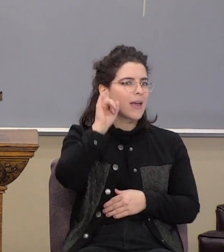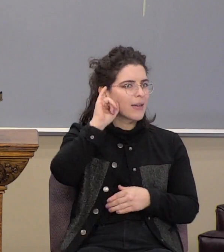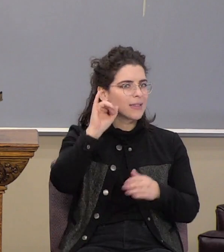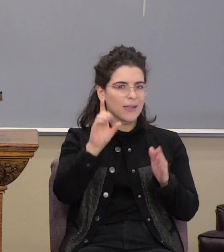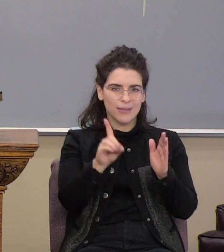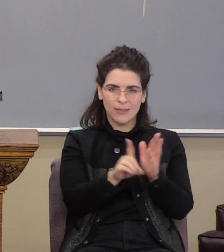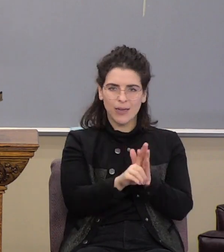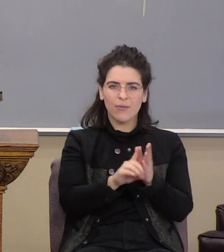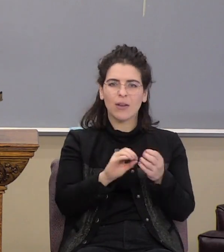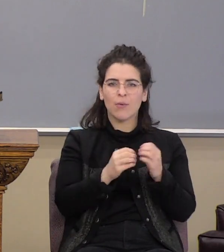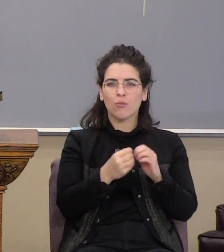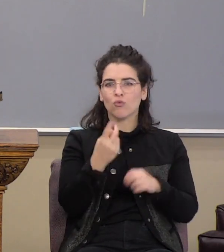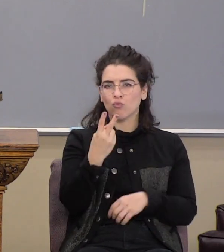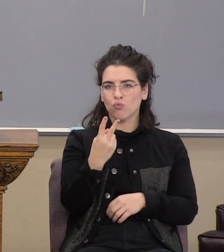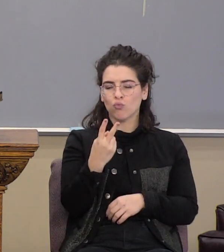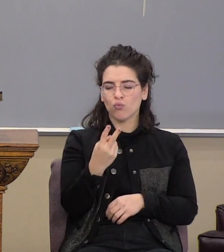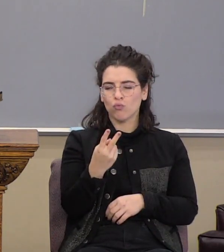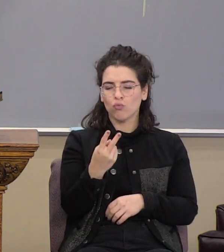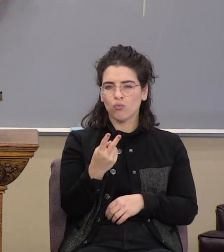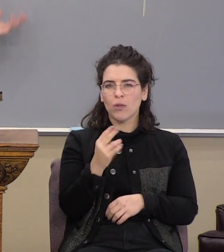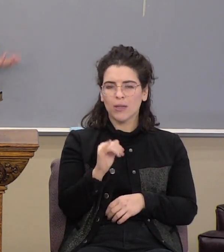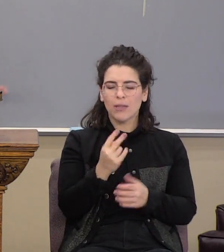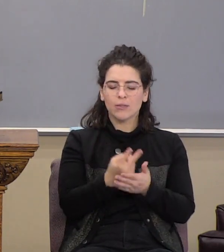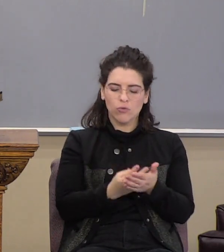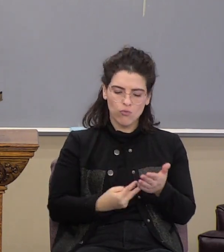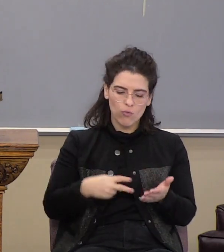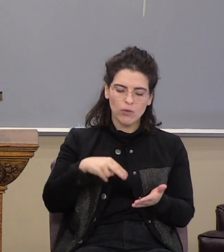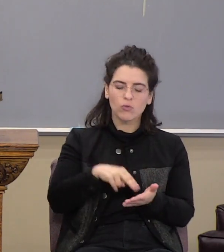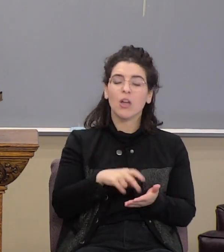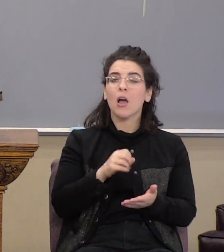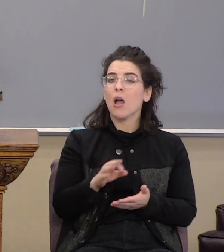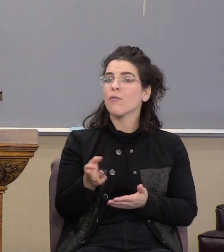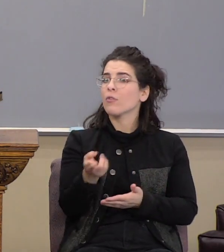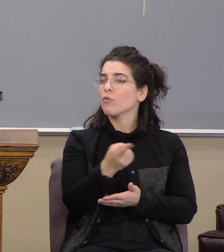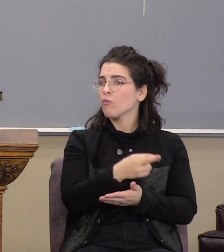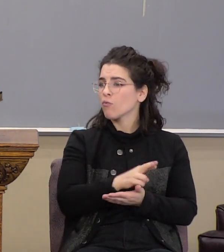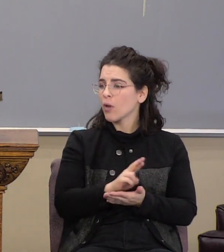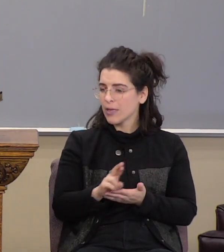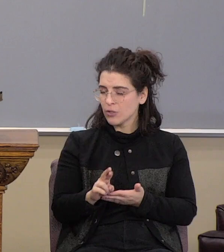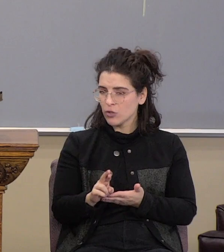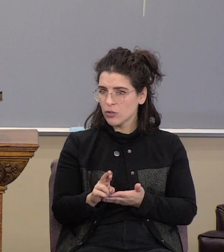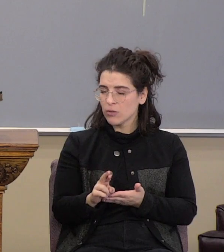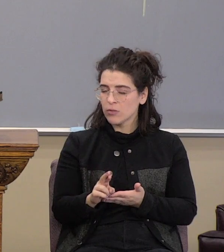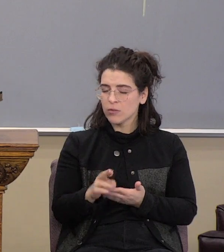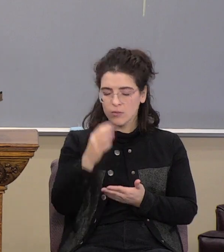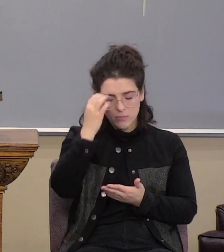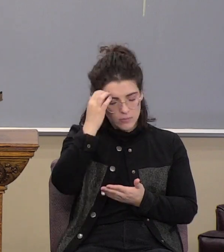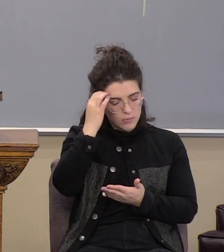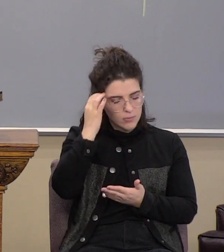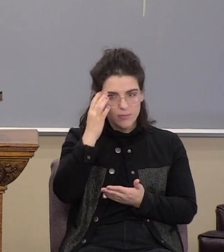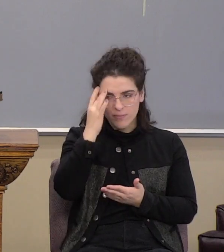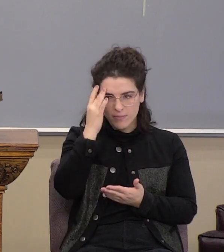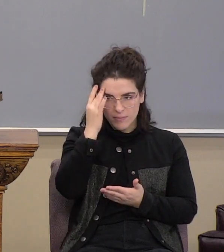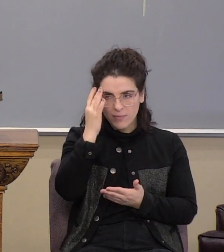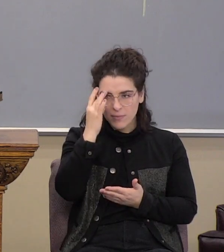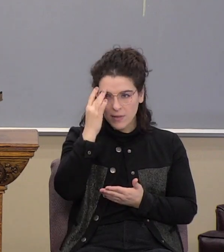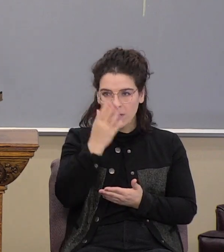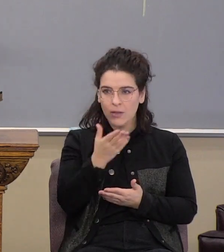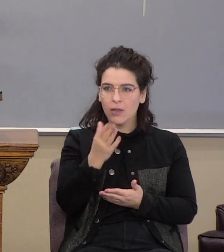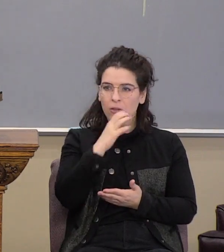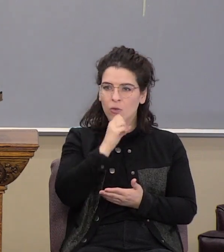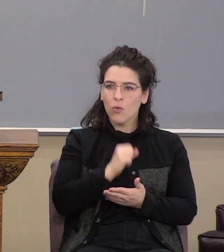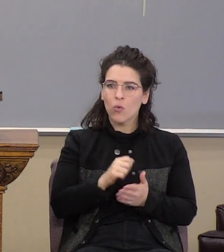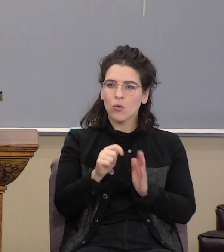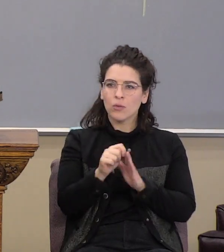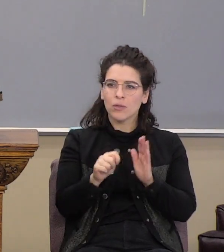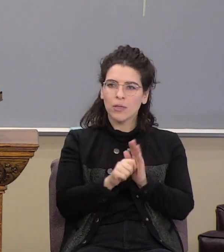as number two, all right? That's the resurrection of the righteous. They're the ones, the Old Testament saints, they're going to